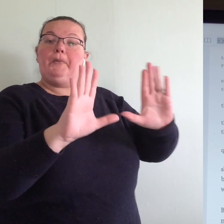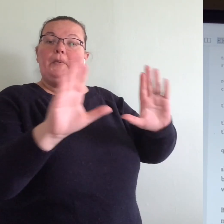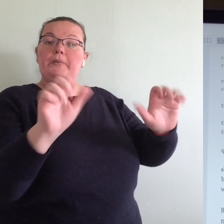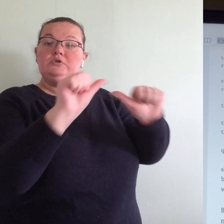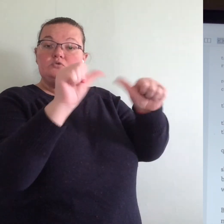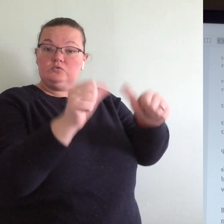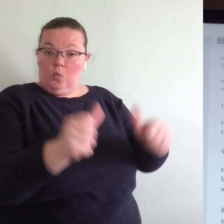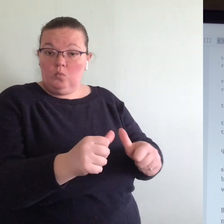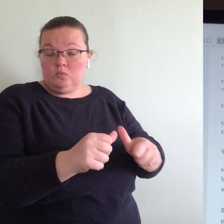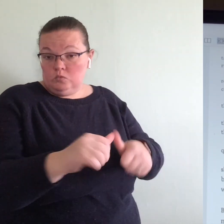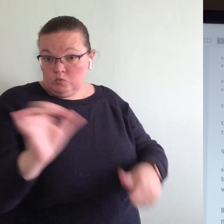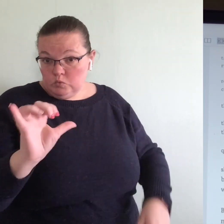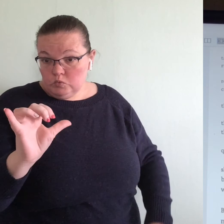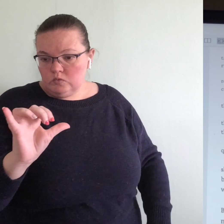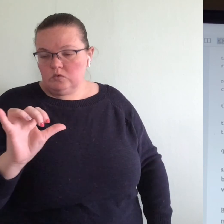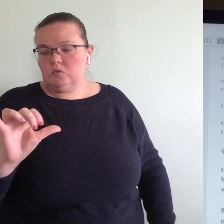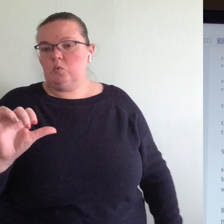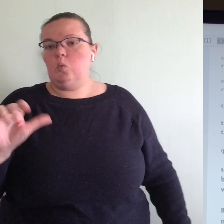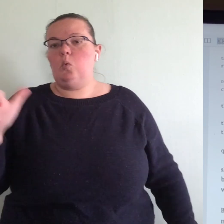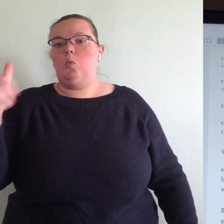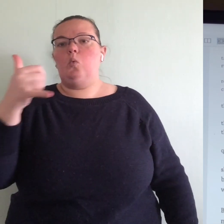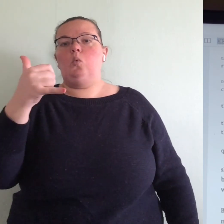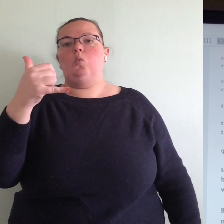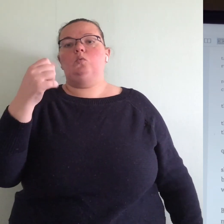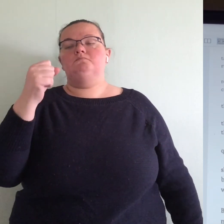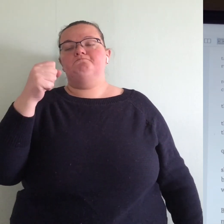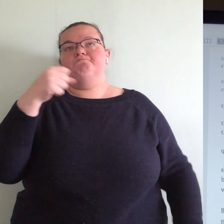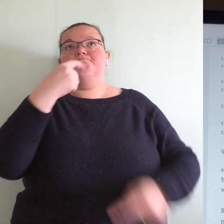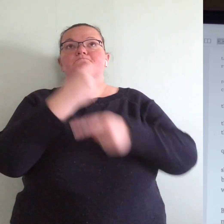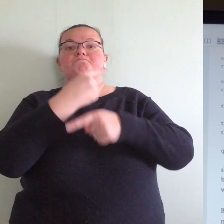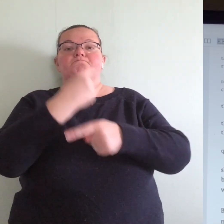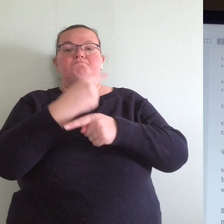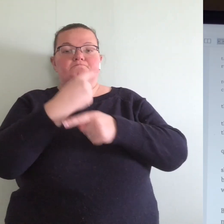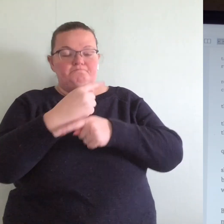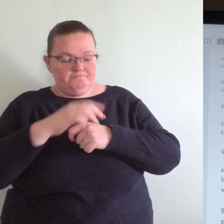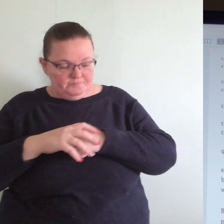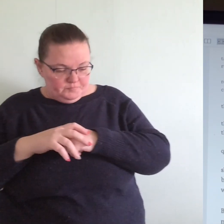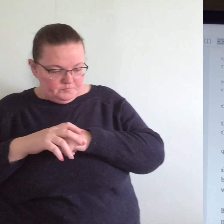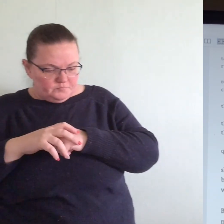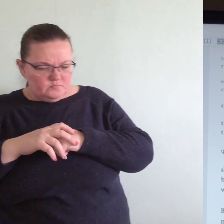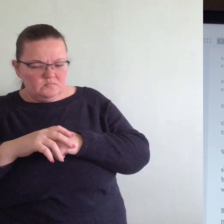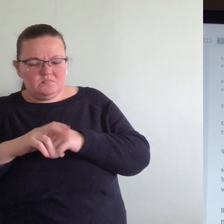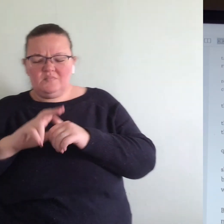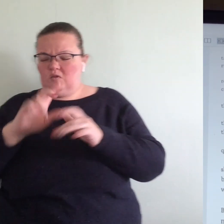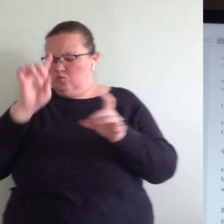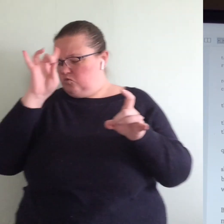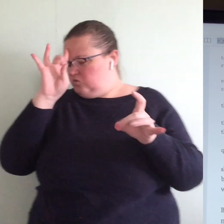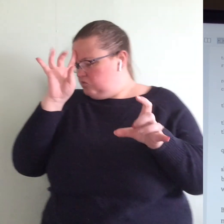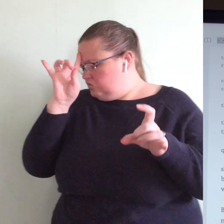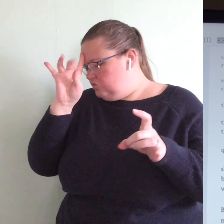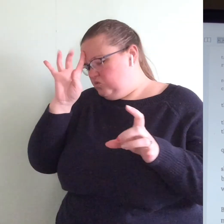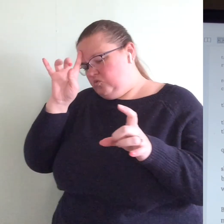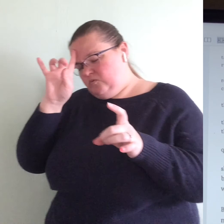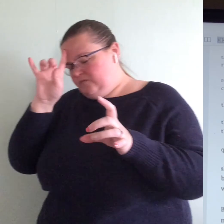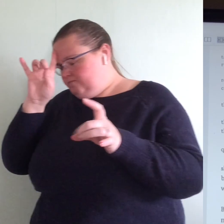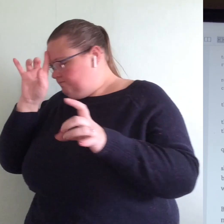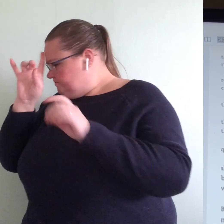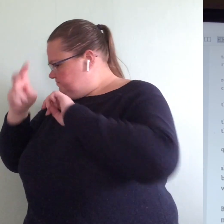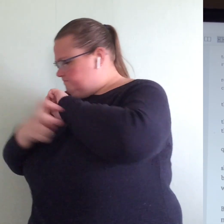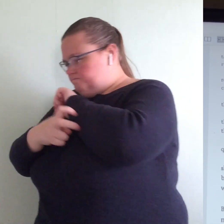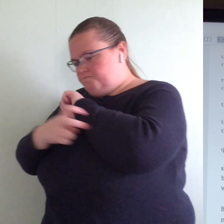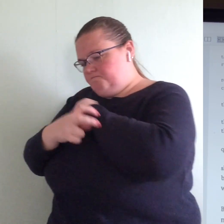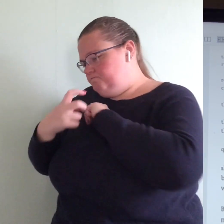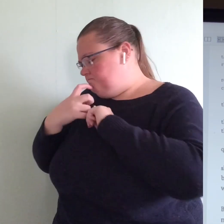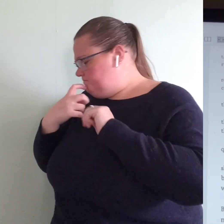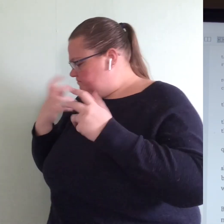he did, by Jove, said Peter. Just the sort of thing he would say, too. Worse and worse, said Mr.